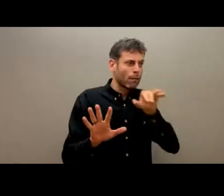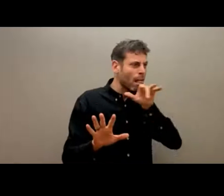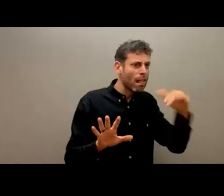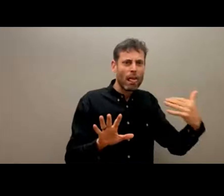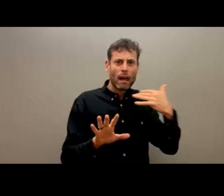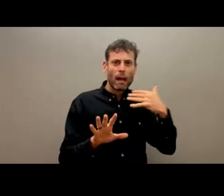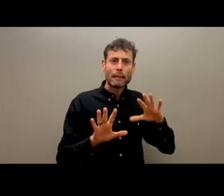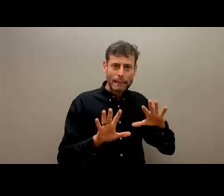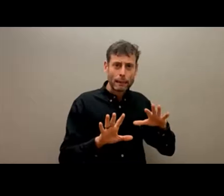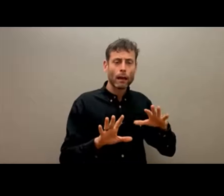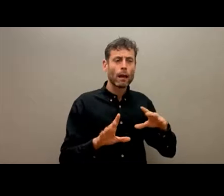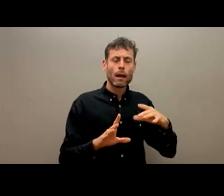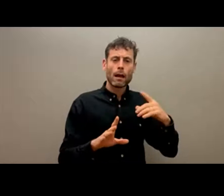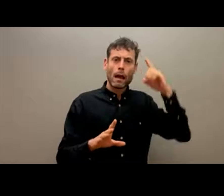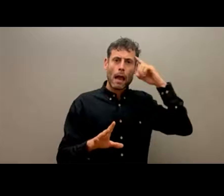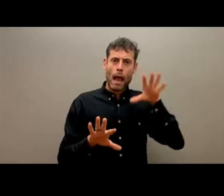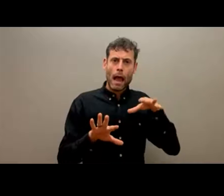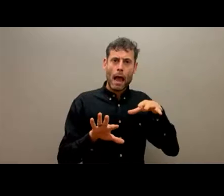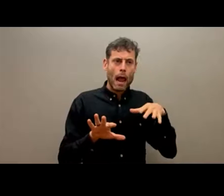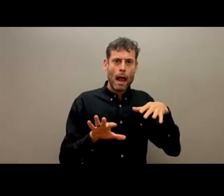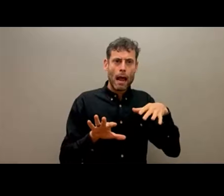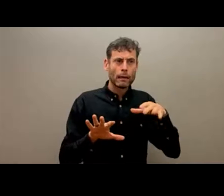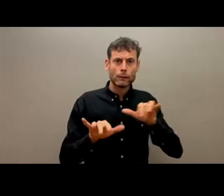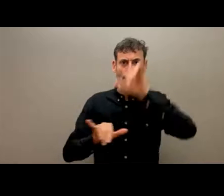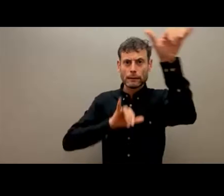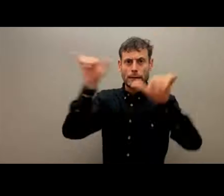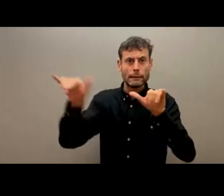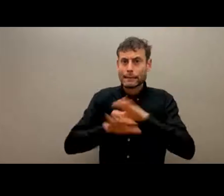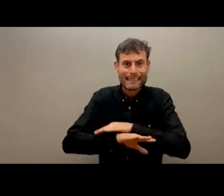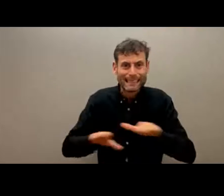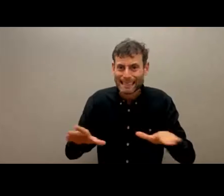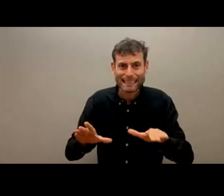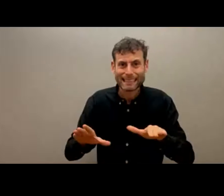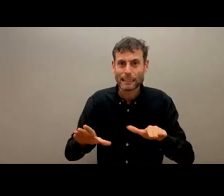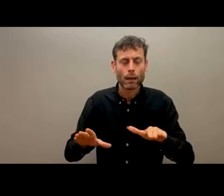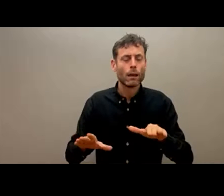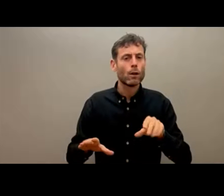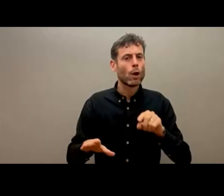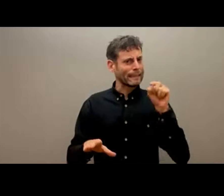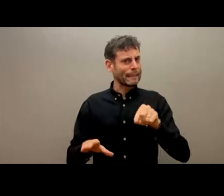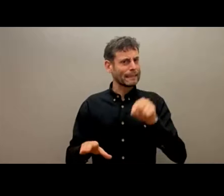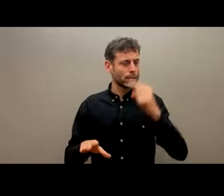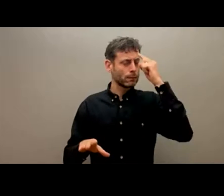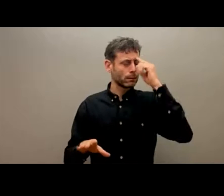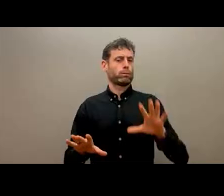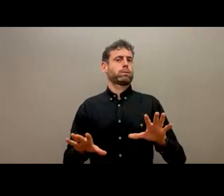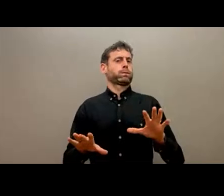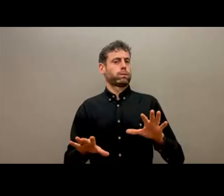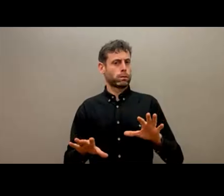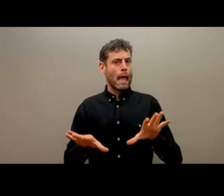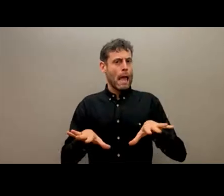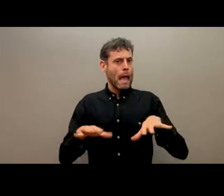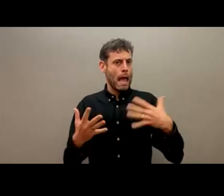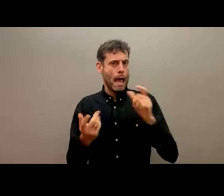that the people should not be travelling. So it's been interesting, because